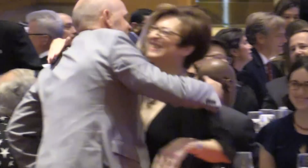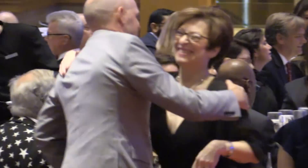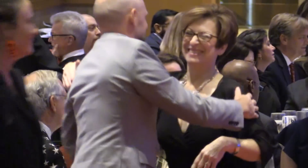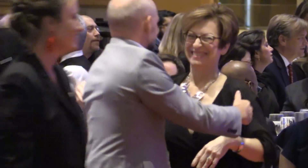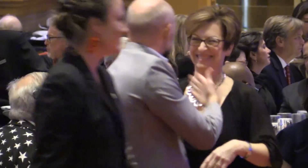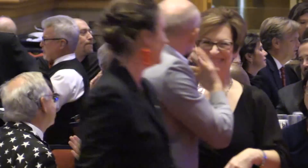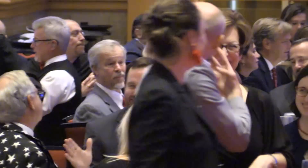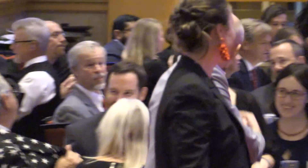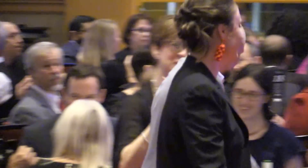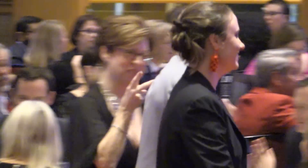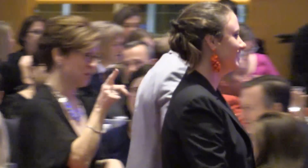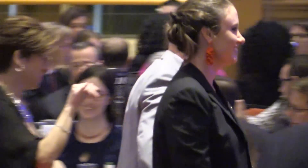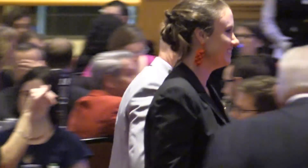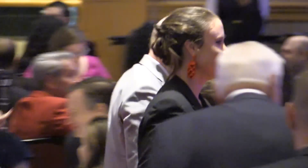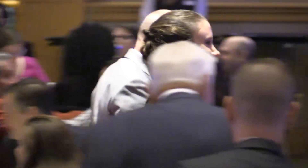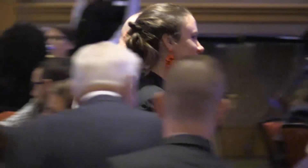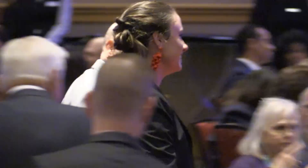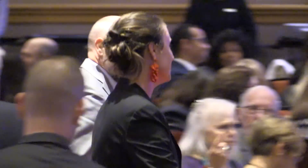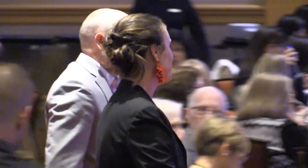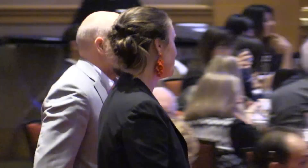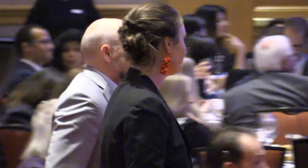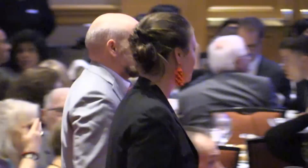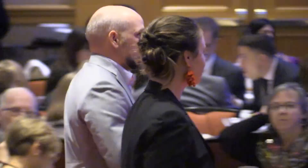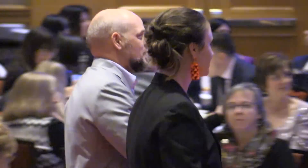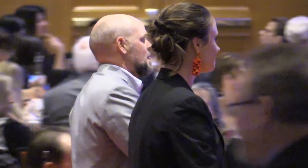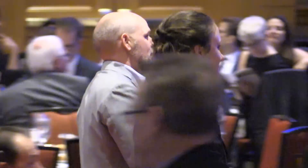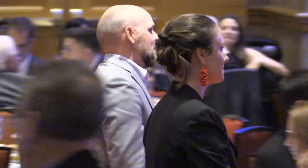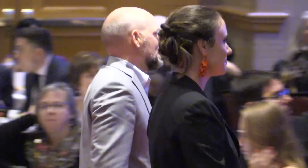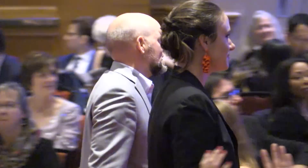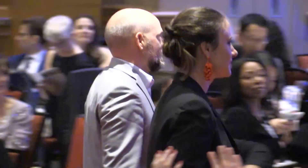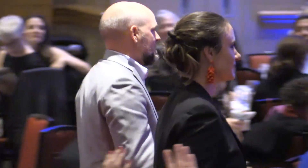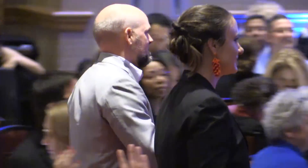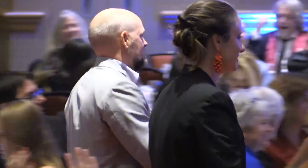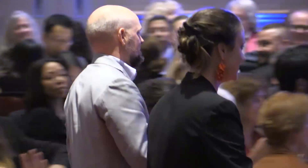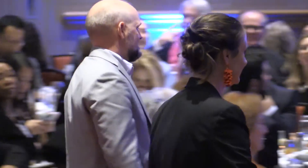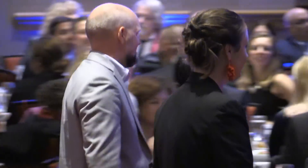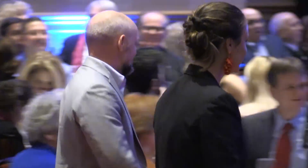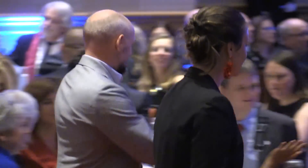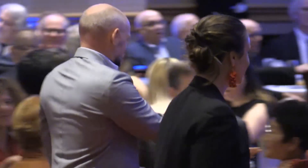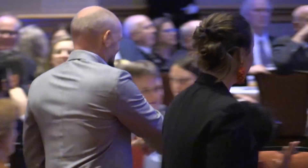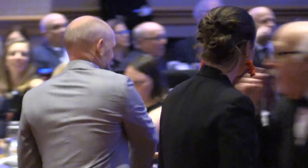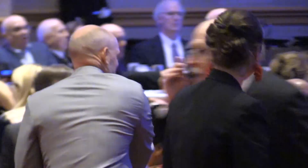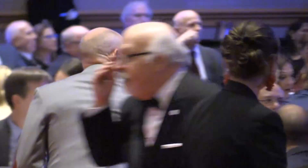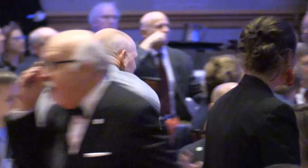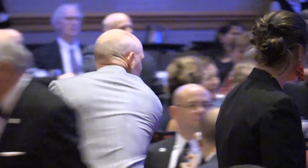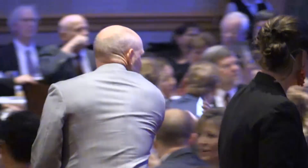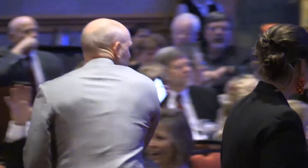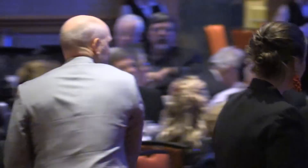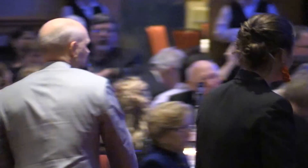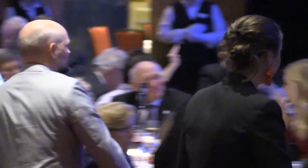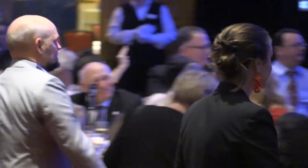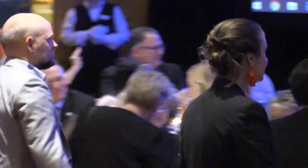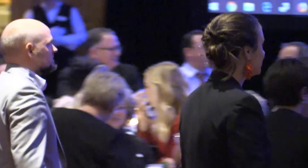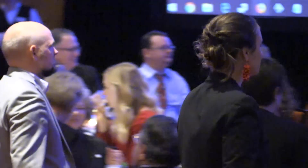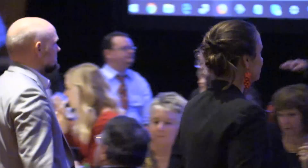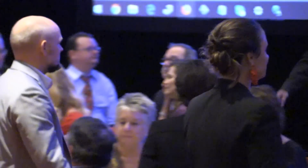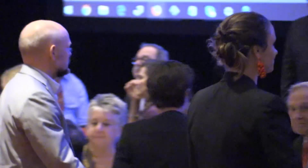Again, thank you all so much for all of the hard work you've done over the last